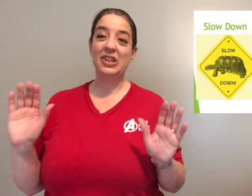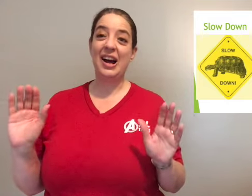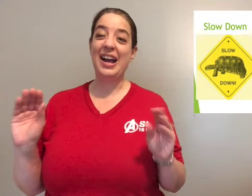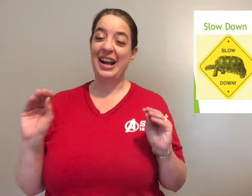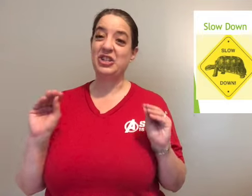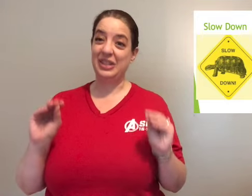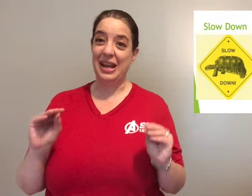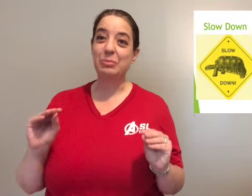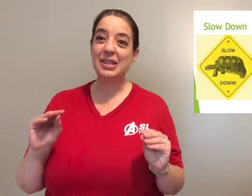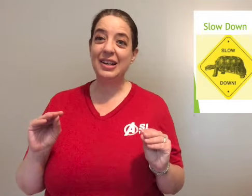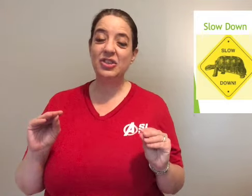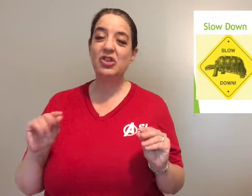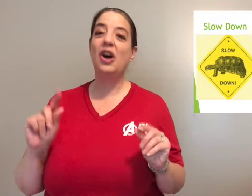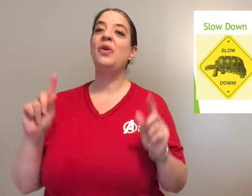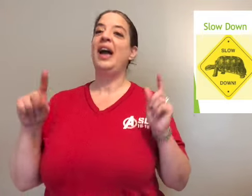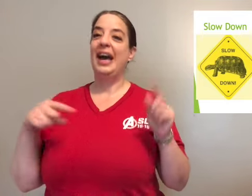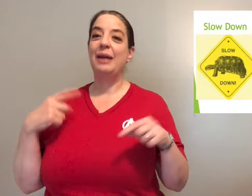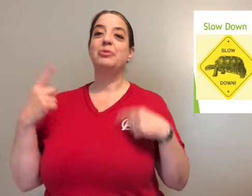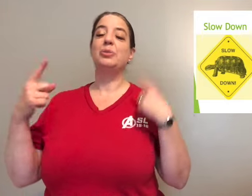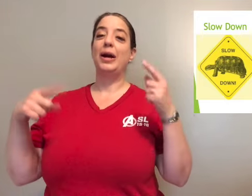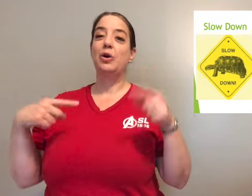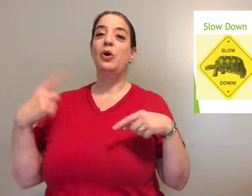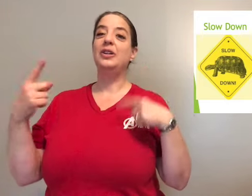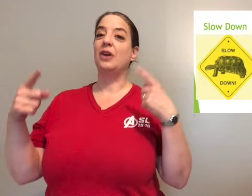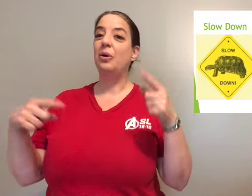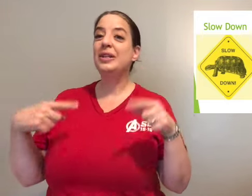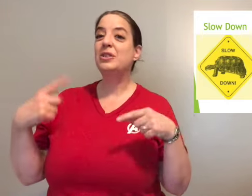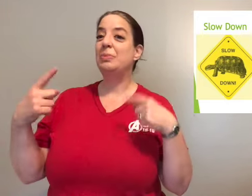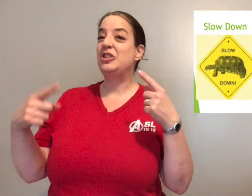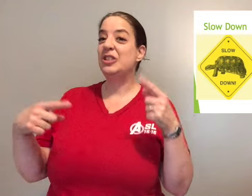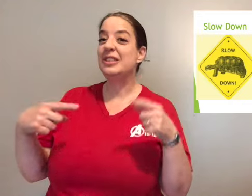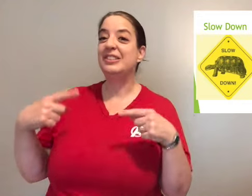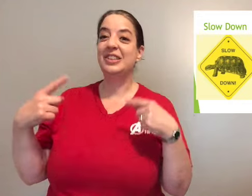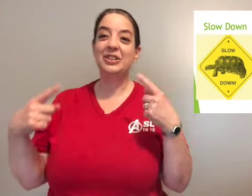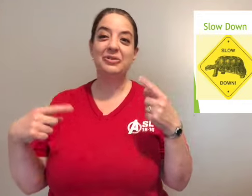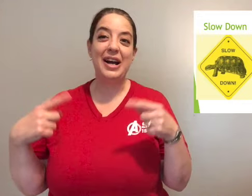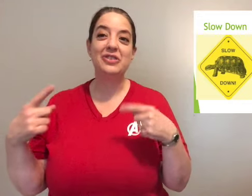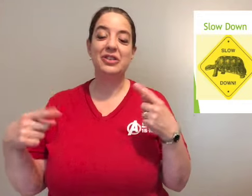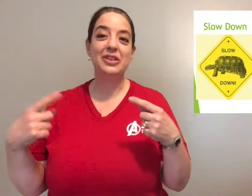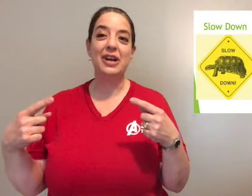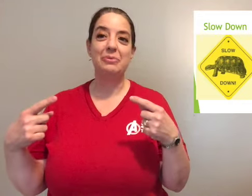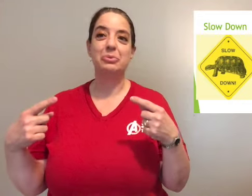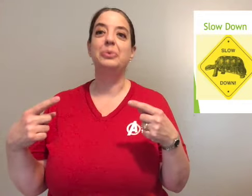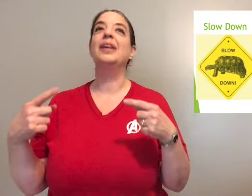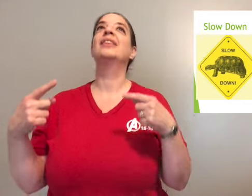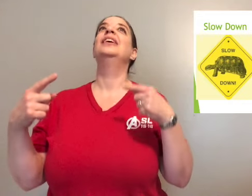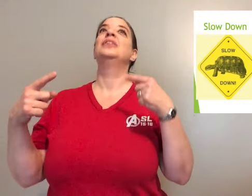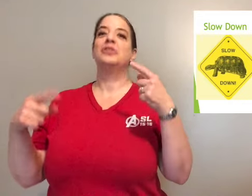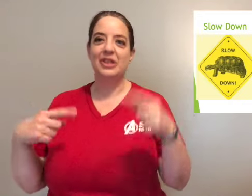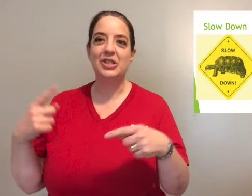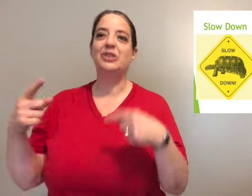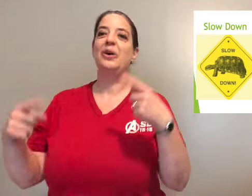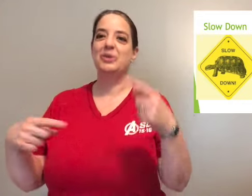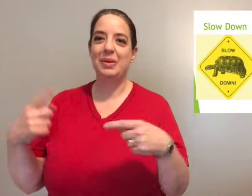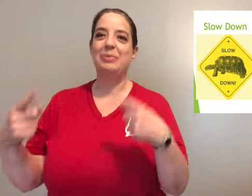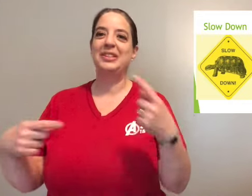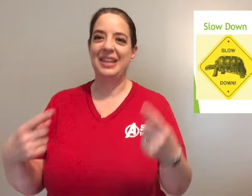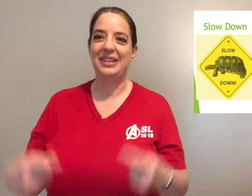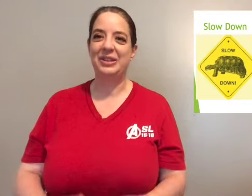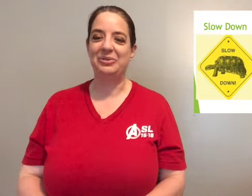not, I actually am signing slow, and my goal is always to be just a little faster than you're comfortable with so that you'll always be able to get a little